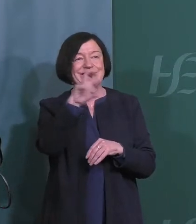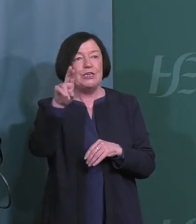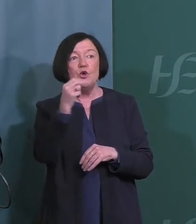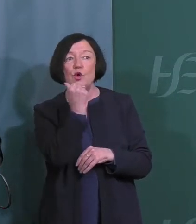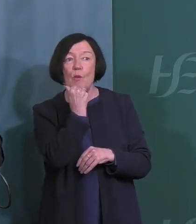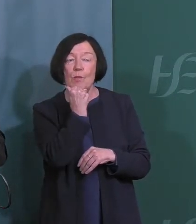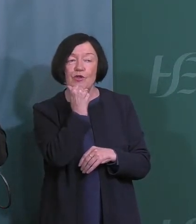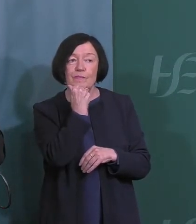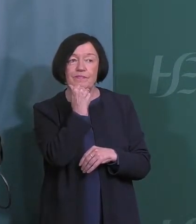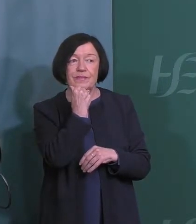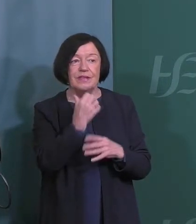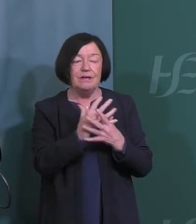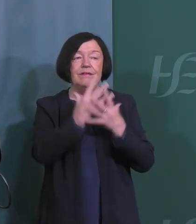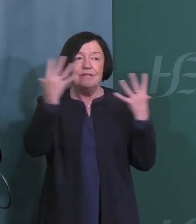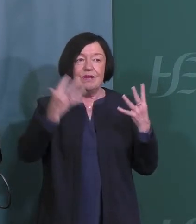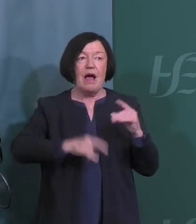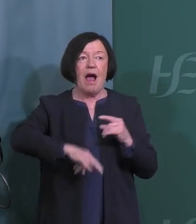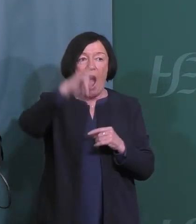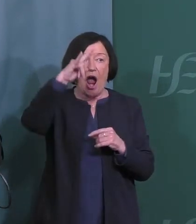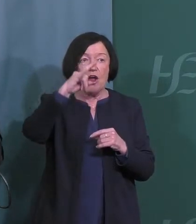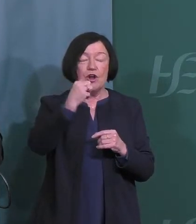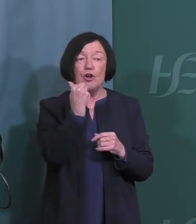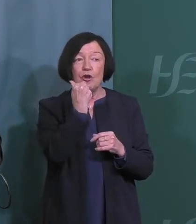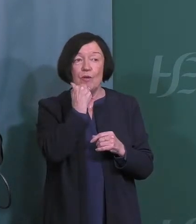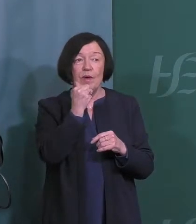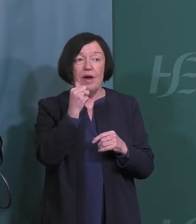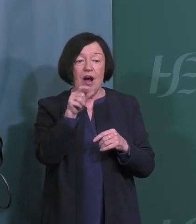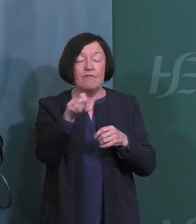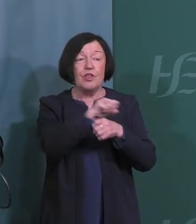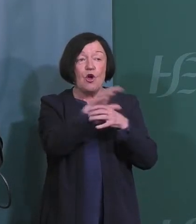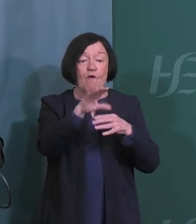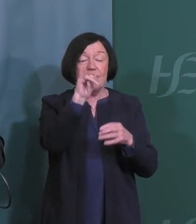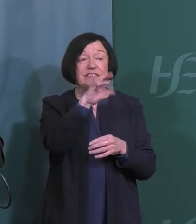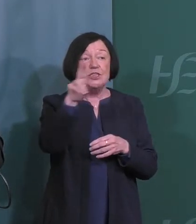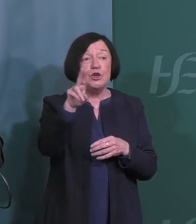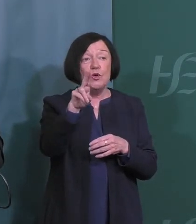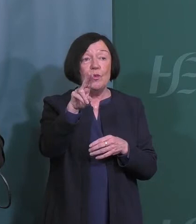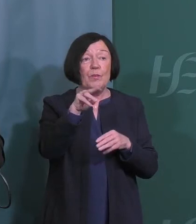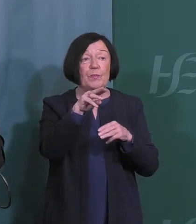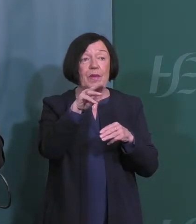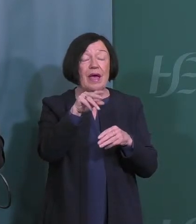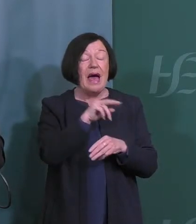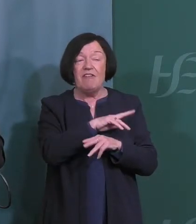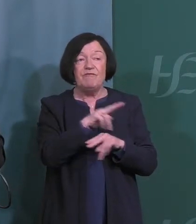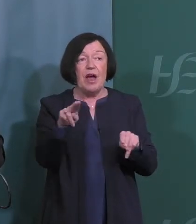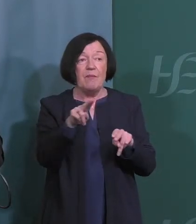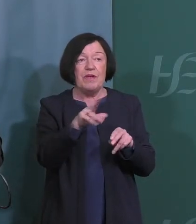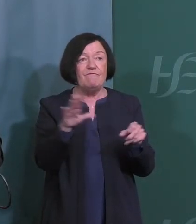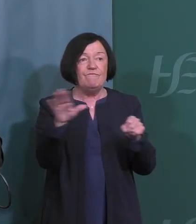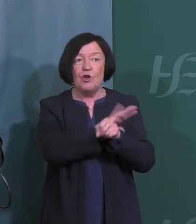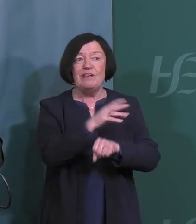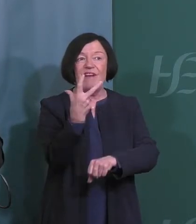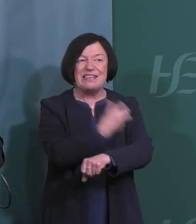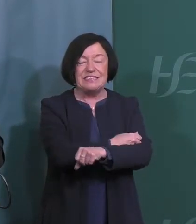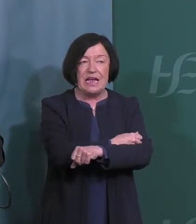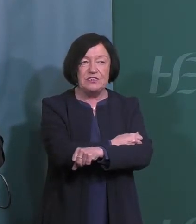admissions. Significantly higher proportion of the COVID ICU patients have not been fully